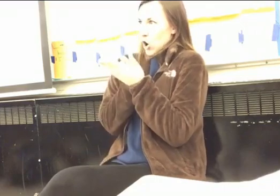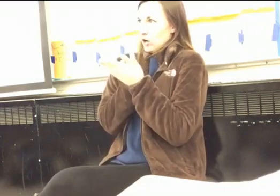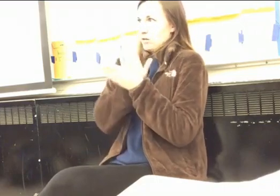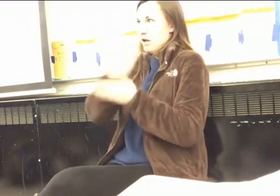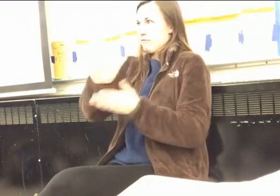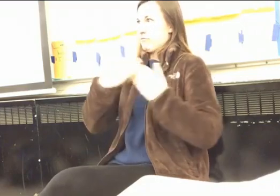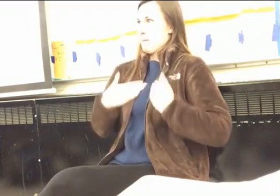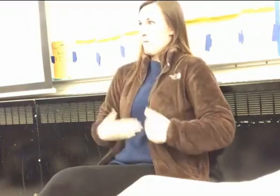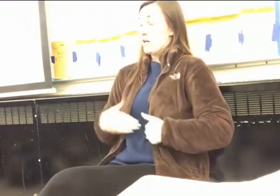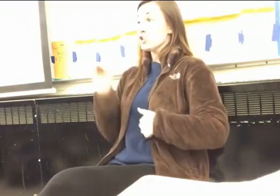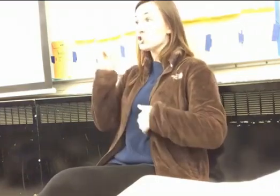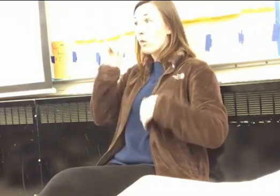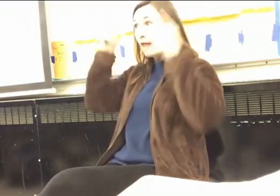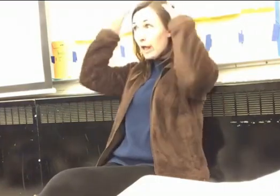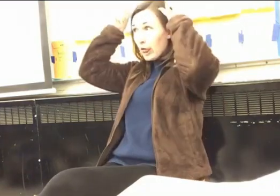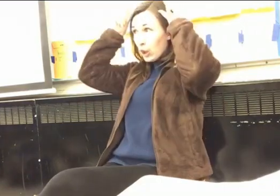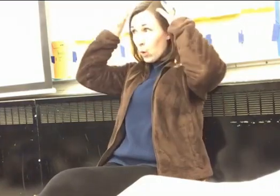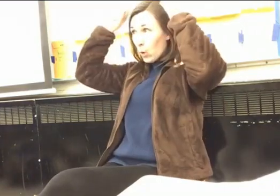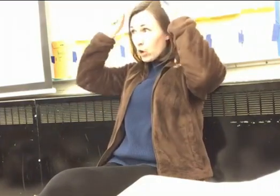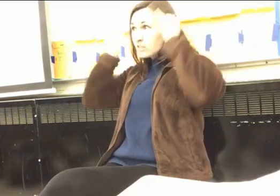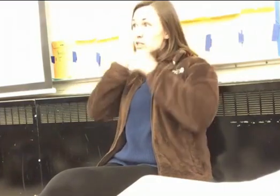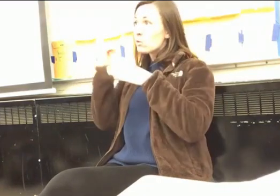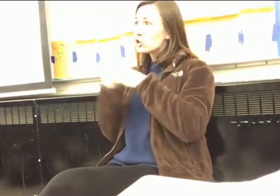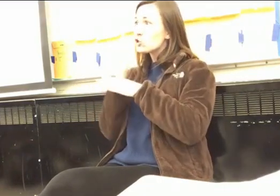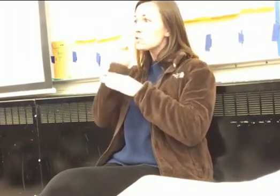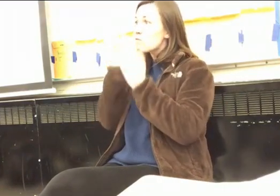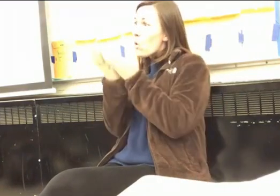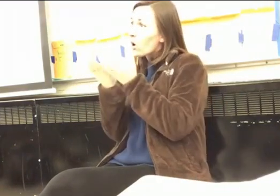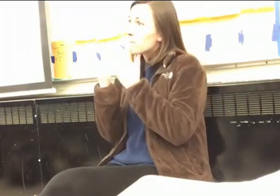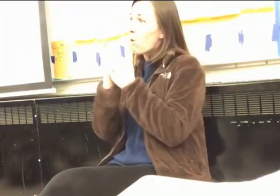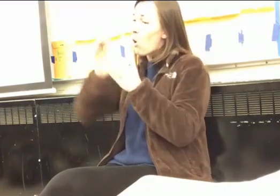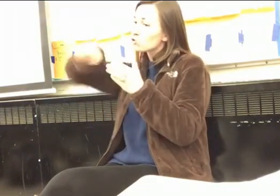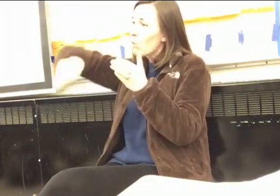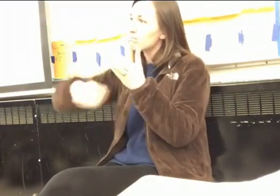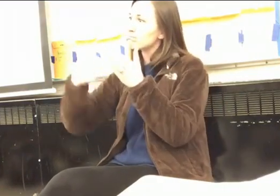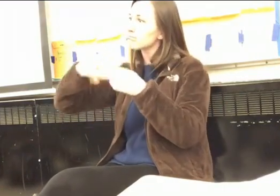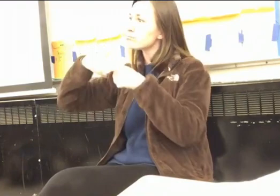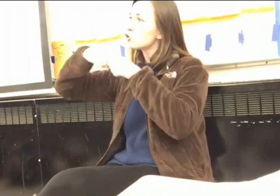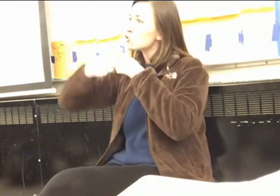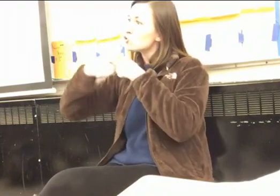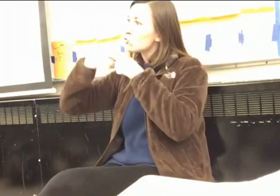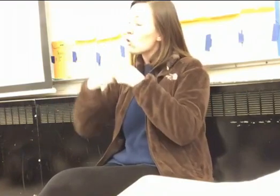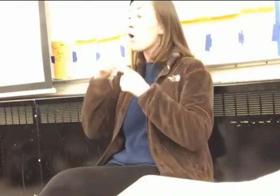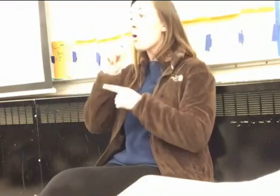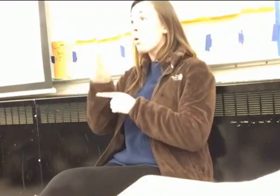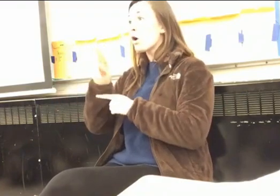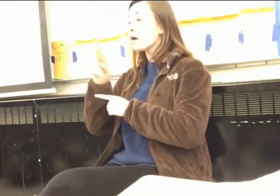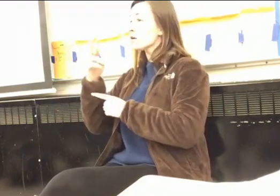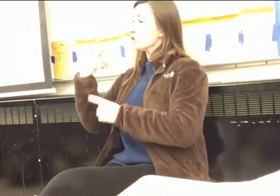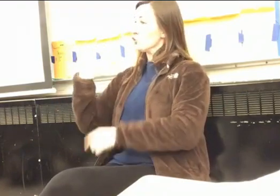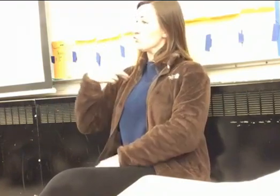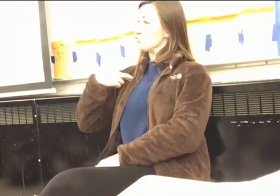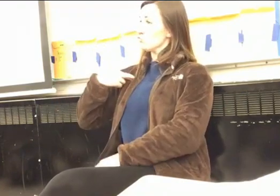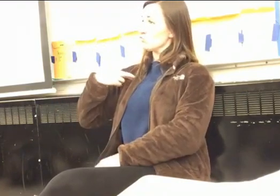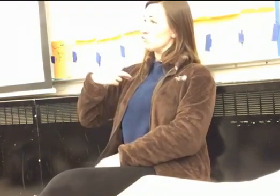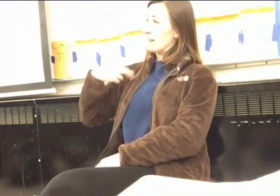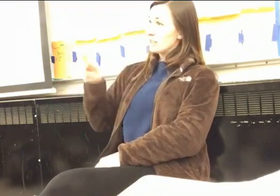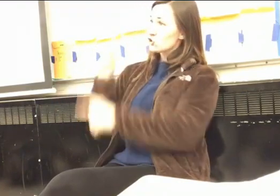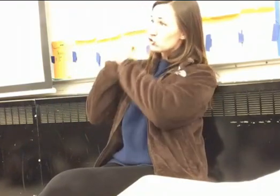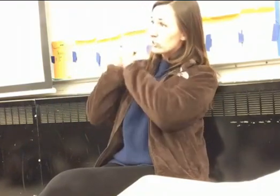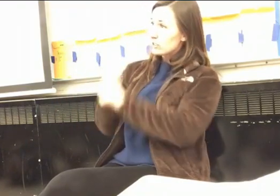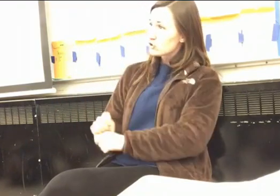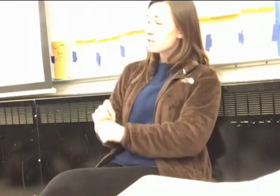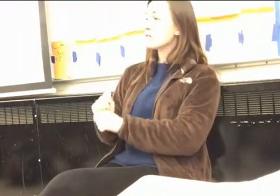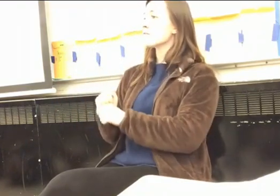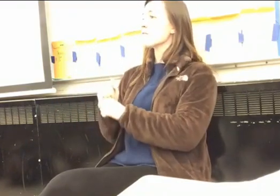would use the horns as scoops and as bowls. They would use the skull in different religious practices. They would use the hide for multiple